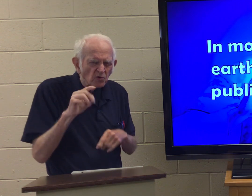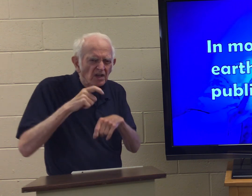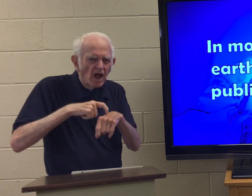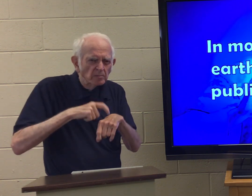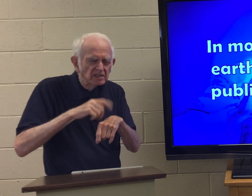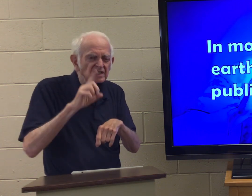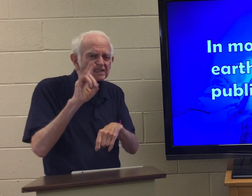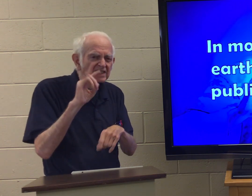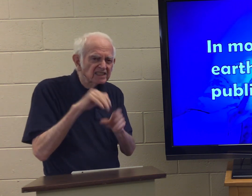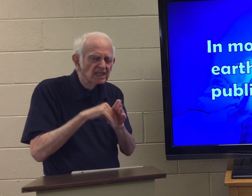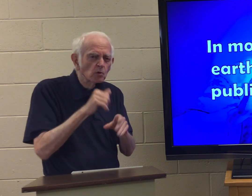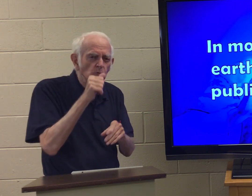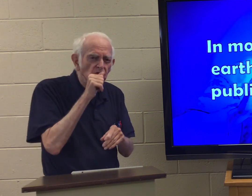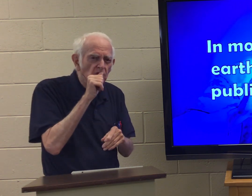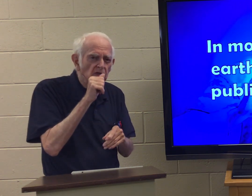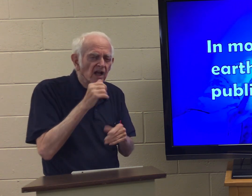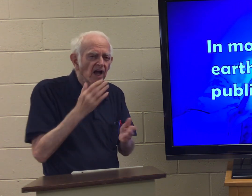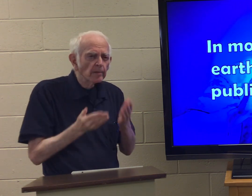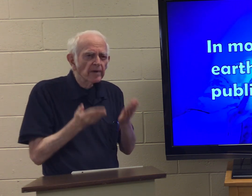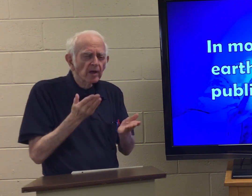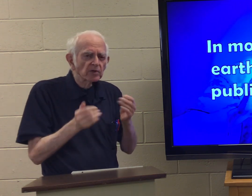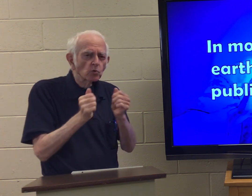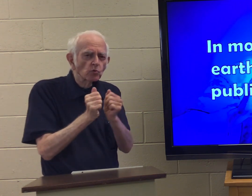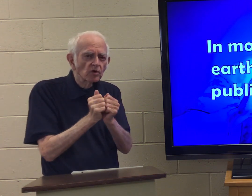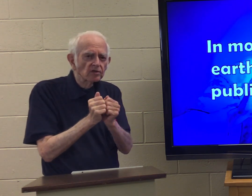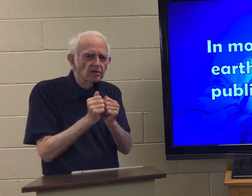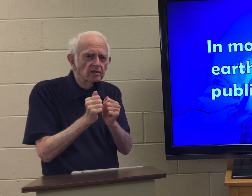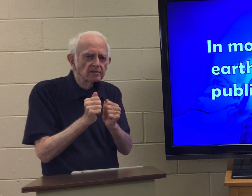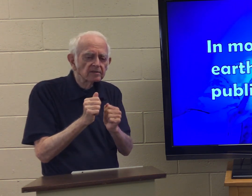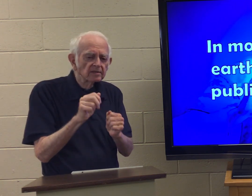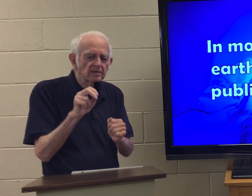few times did he teach in private? Maybe with